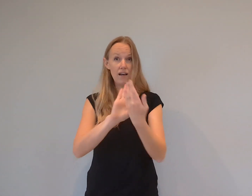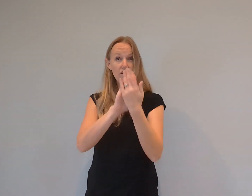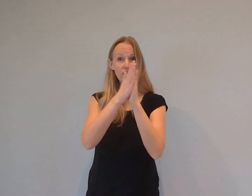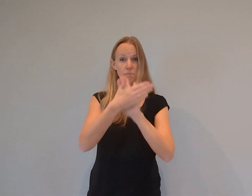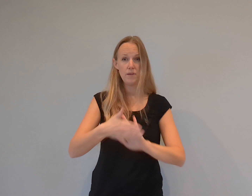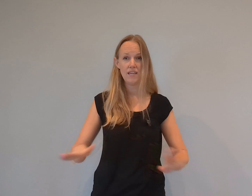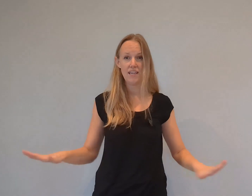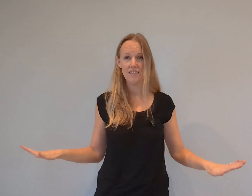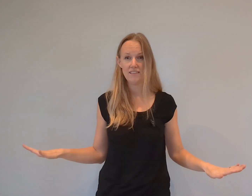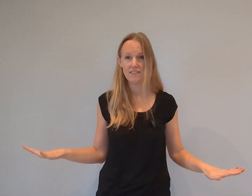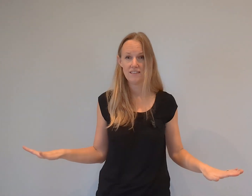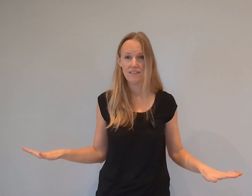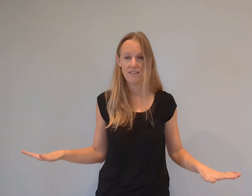of Peace,